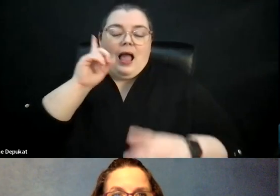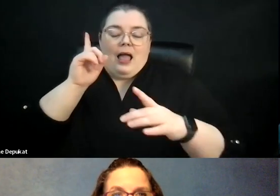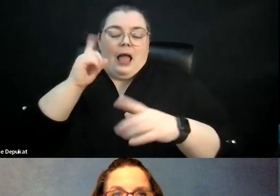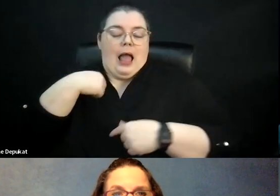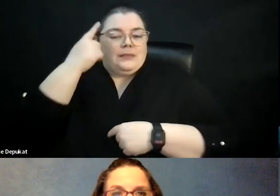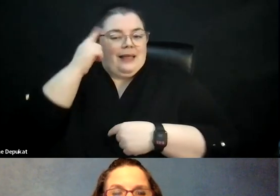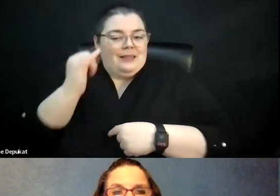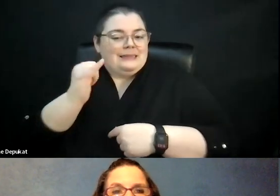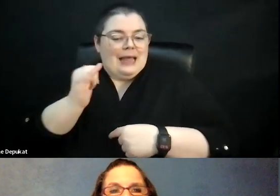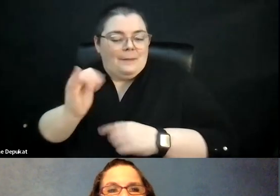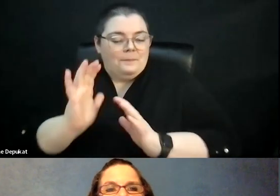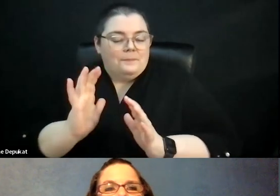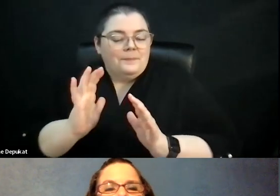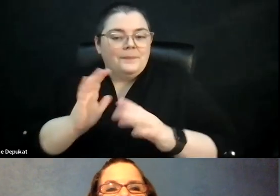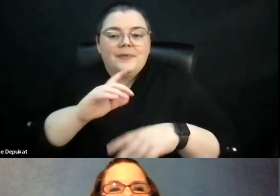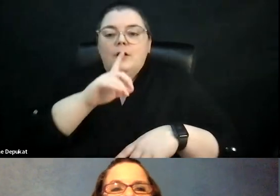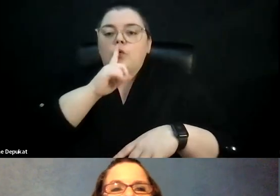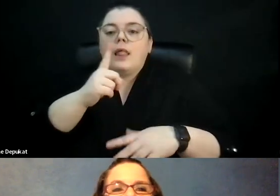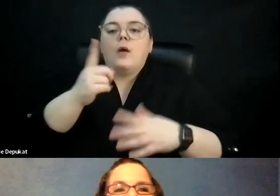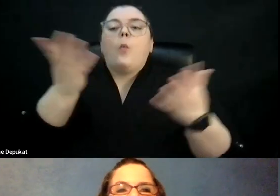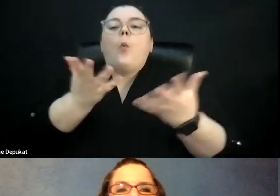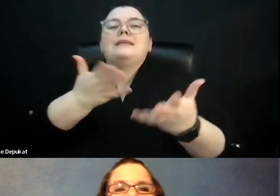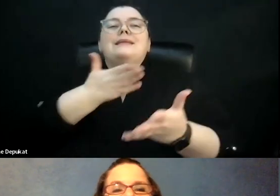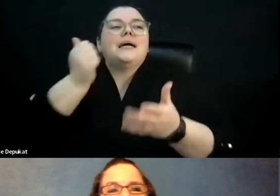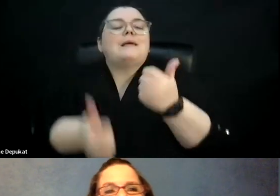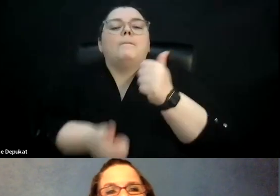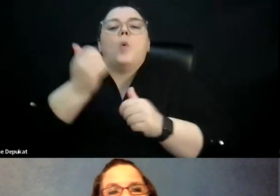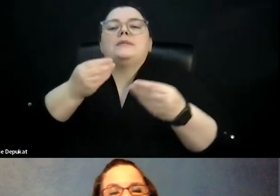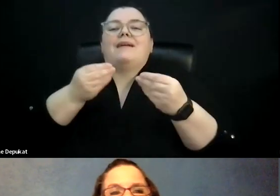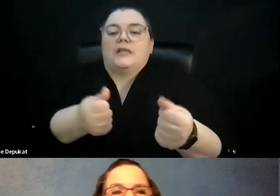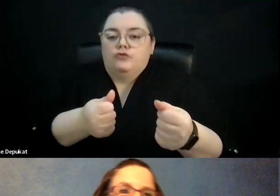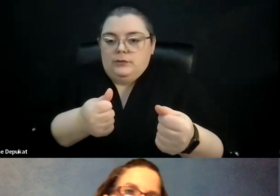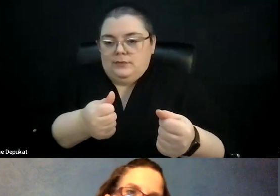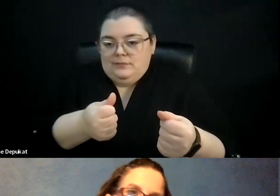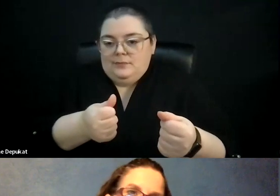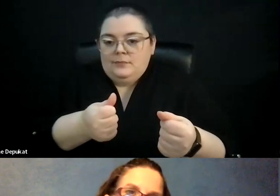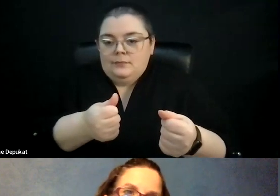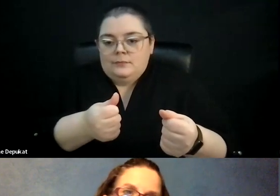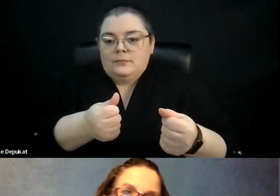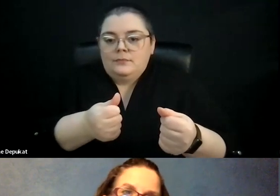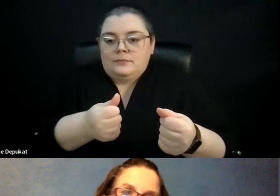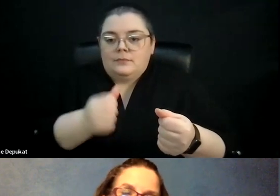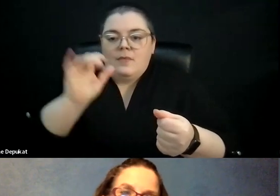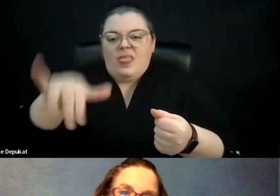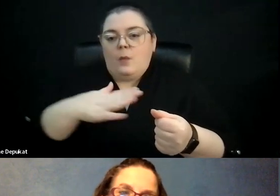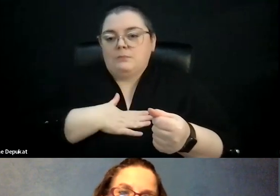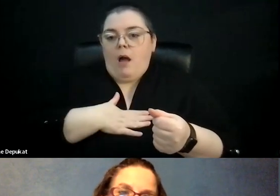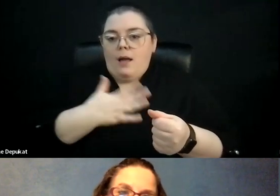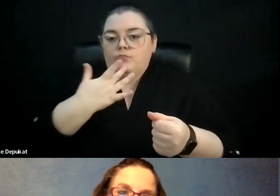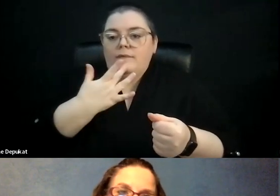And Rain saying, yeah, I was thinking the same thing. I had the same thoughts. Really, what's the most efficient for our work groups, you know? That's